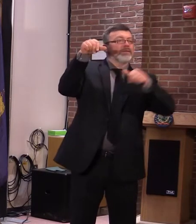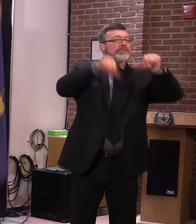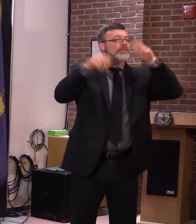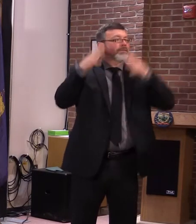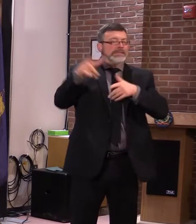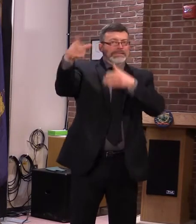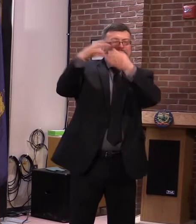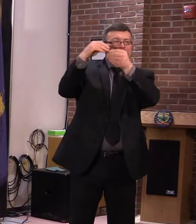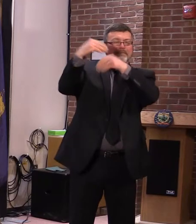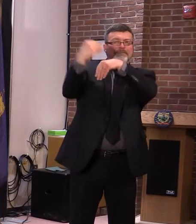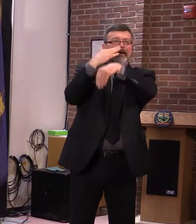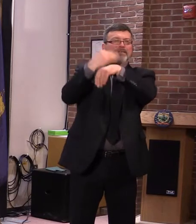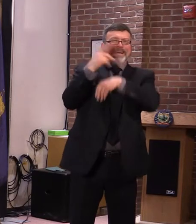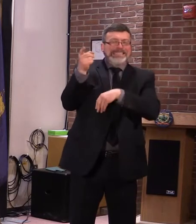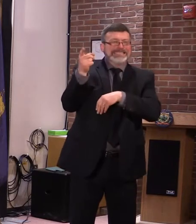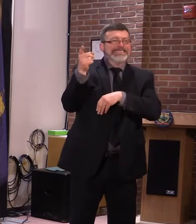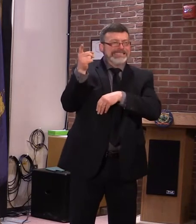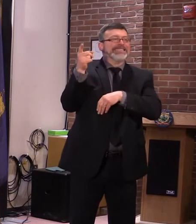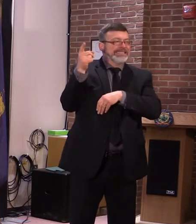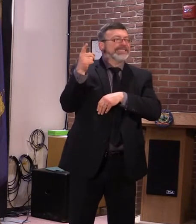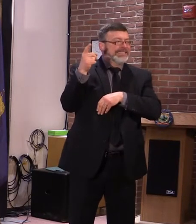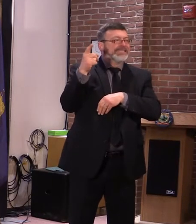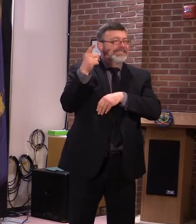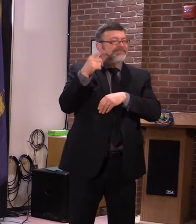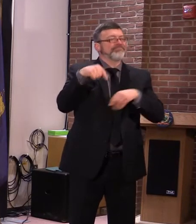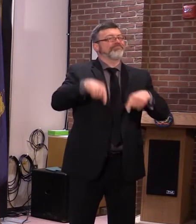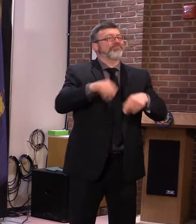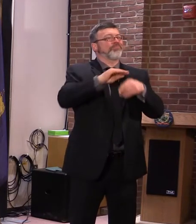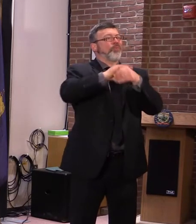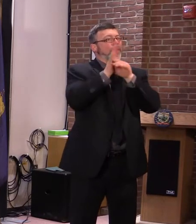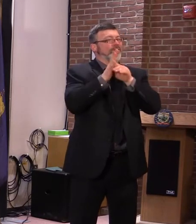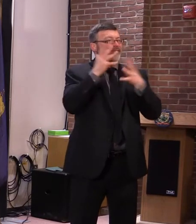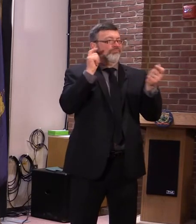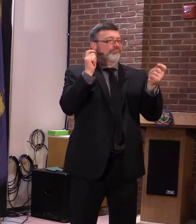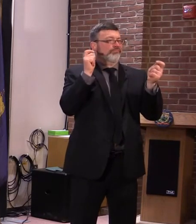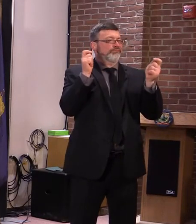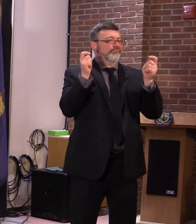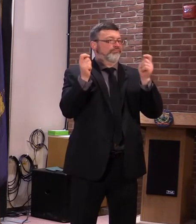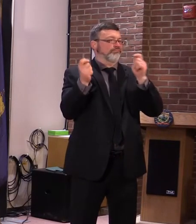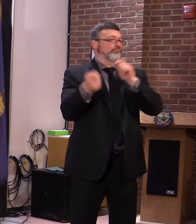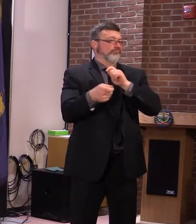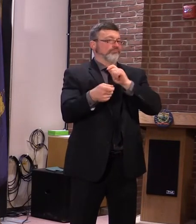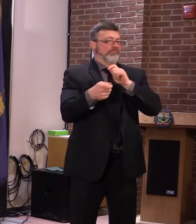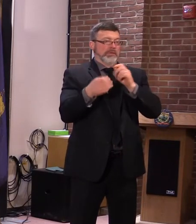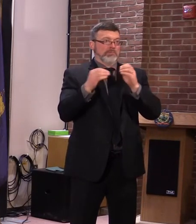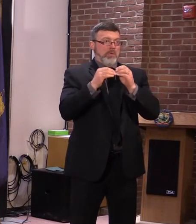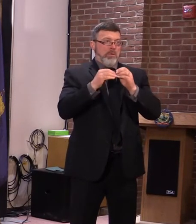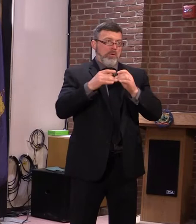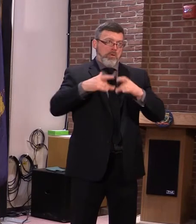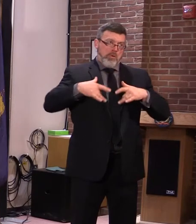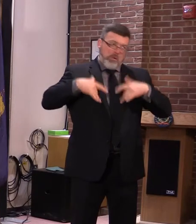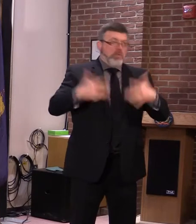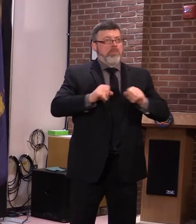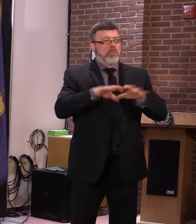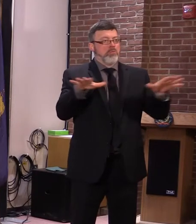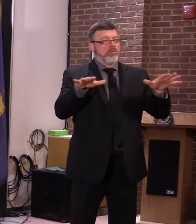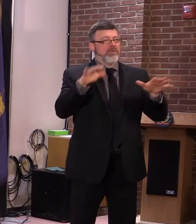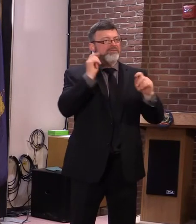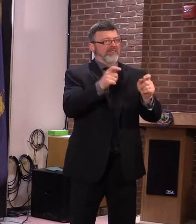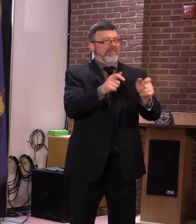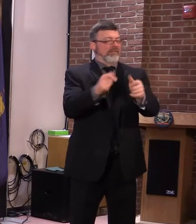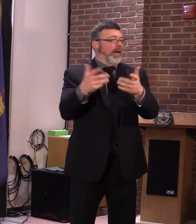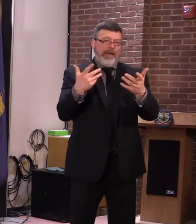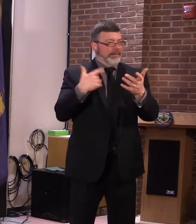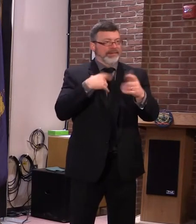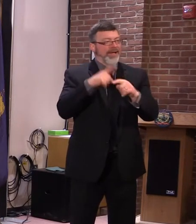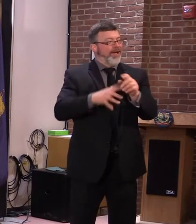COVID variants. And it's in line with our national experts. Lastly, on our healthcare system, we continue to